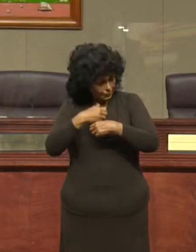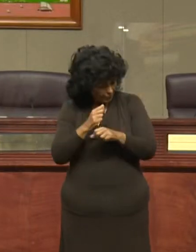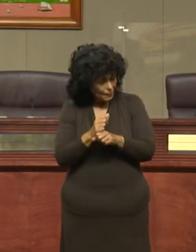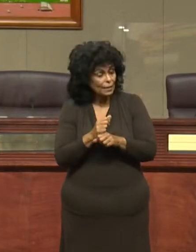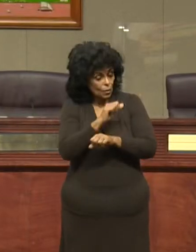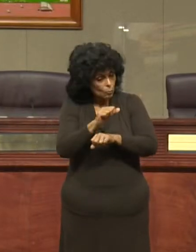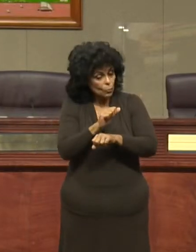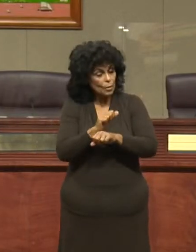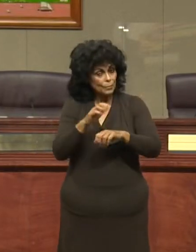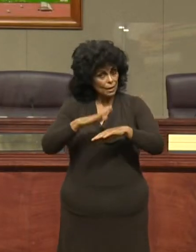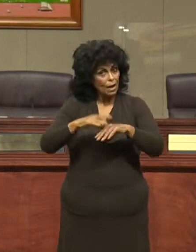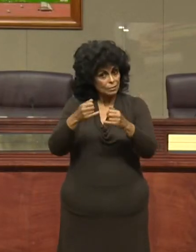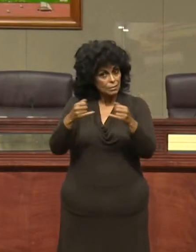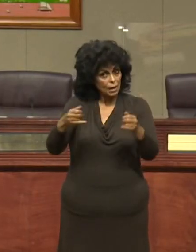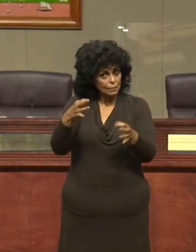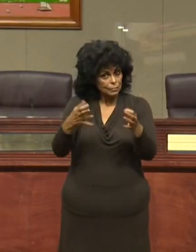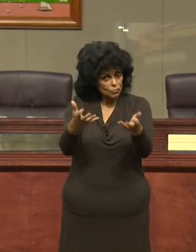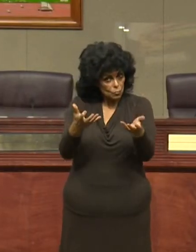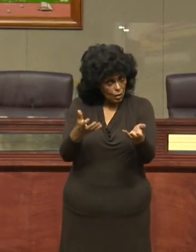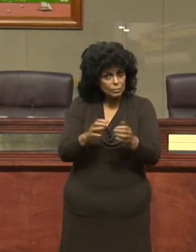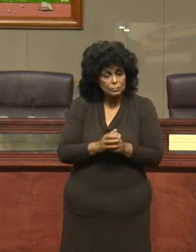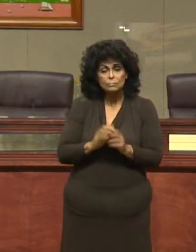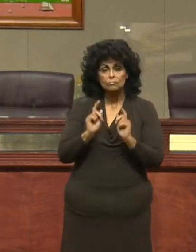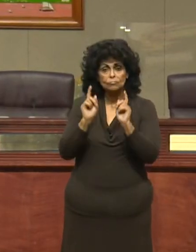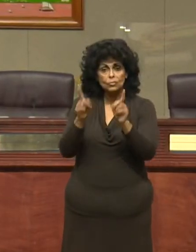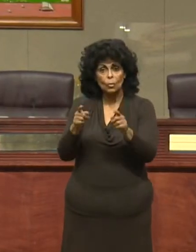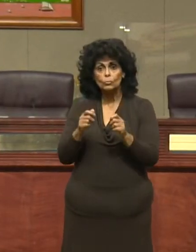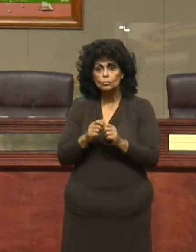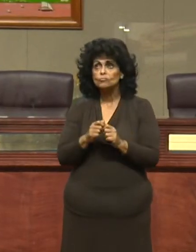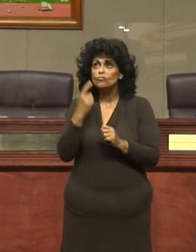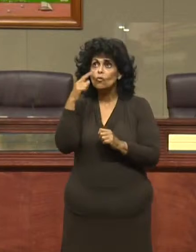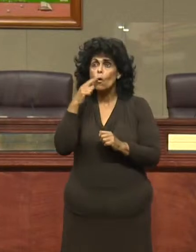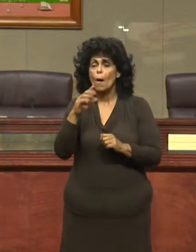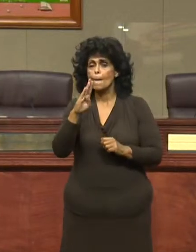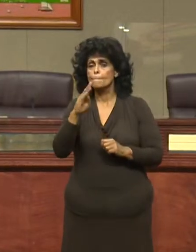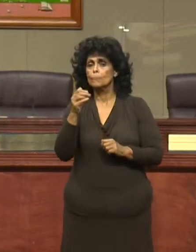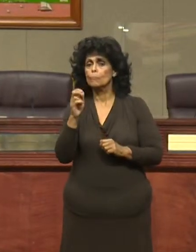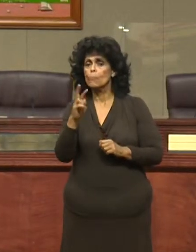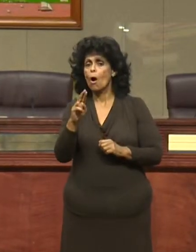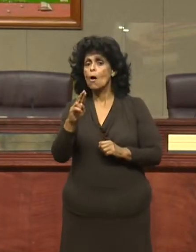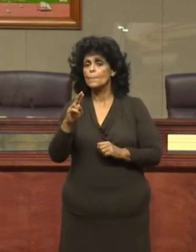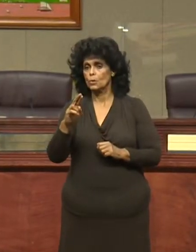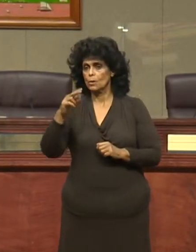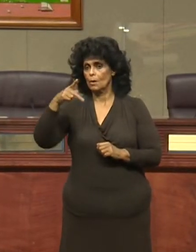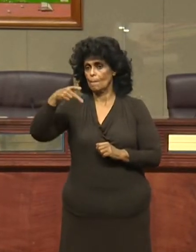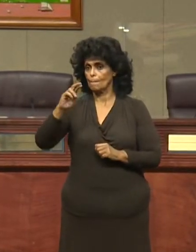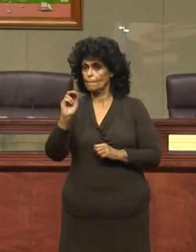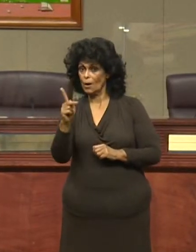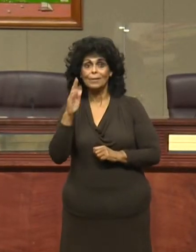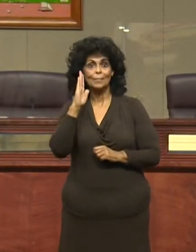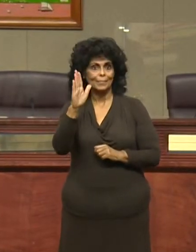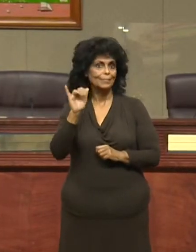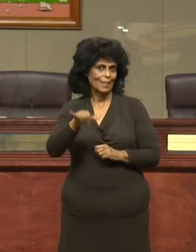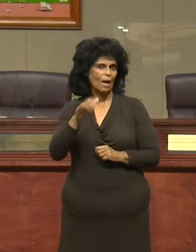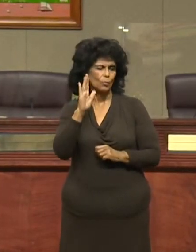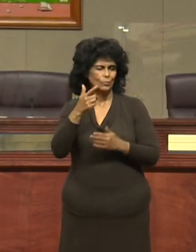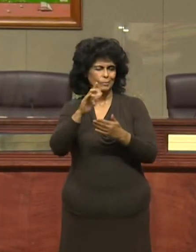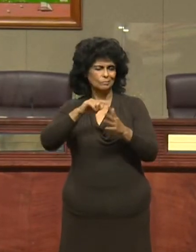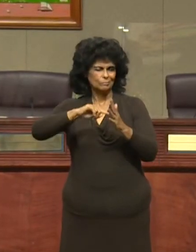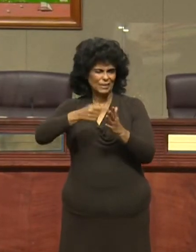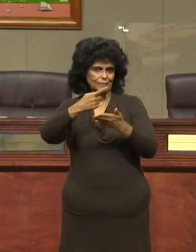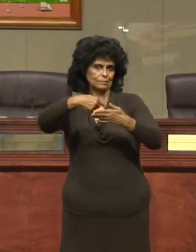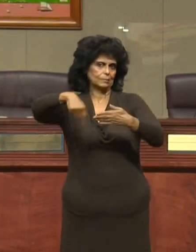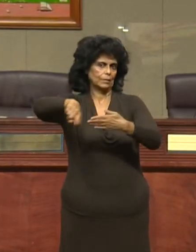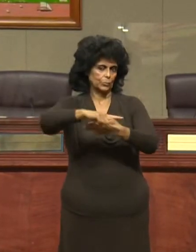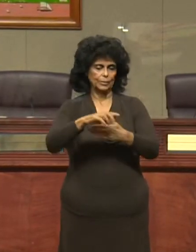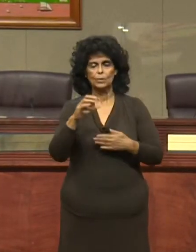for vaccinations at the Barber Park location, which will begin next week. You can go to our website